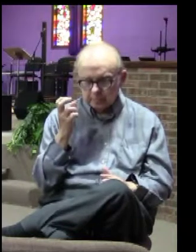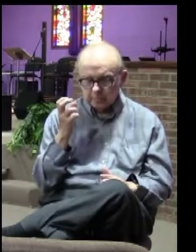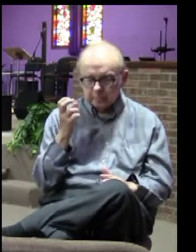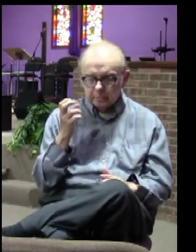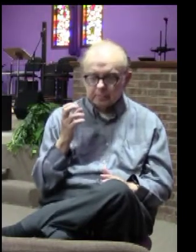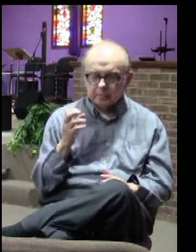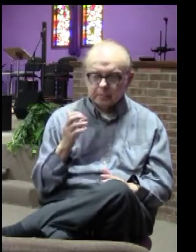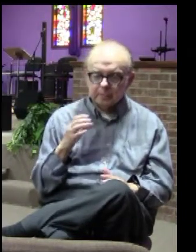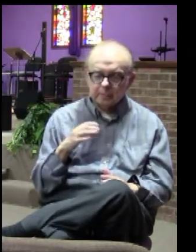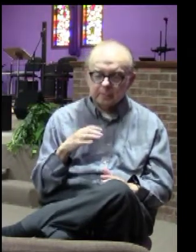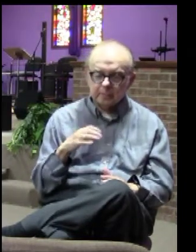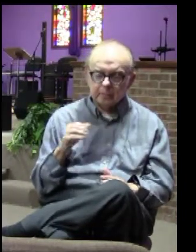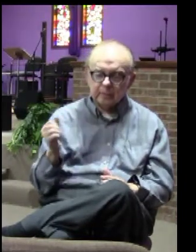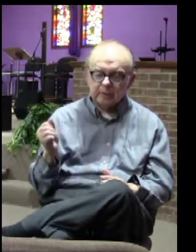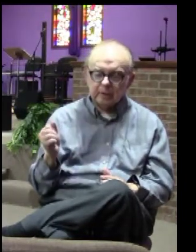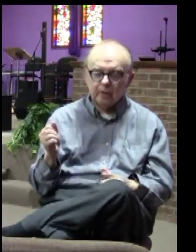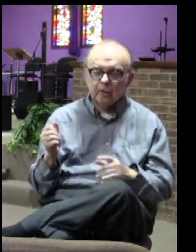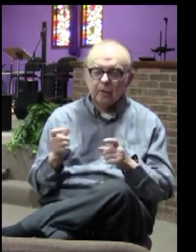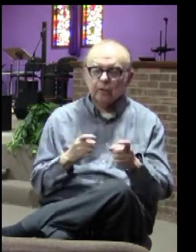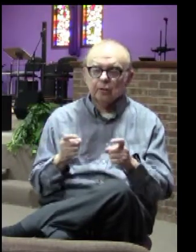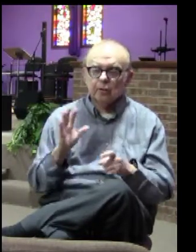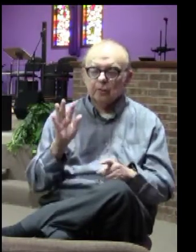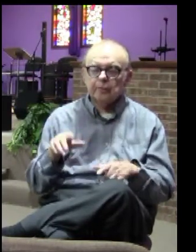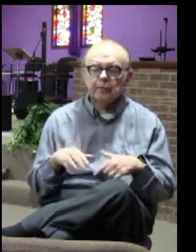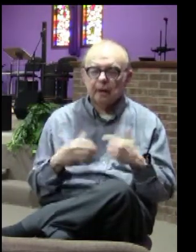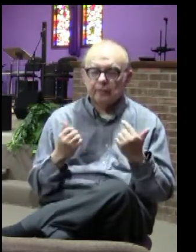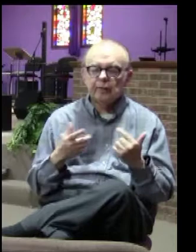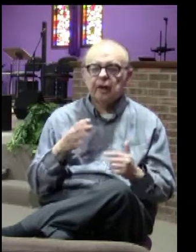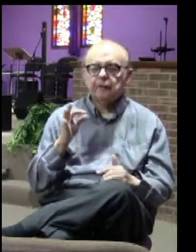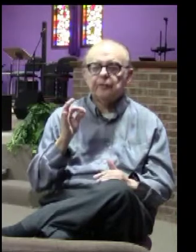take a foothold in your life.